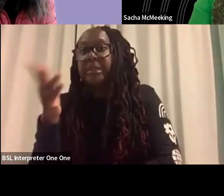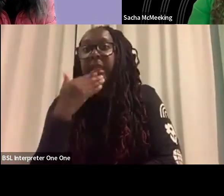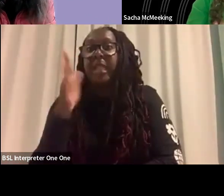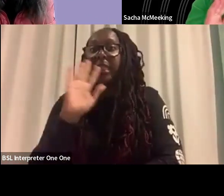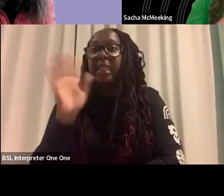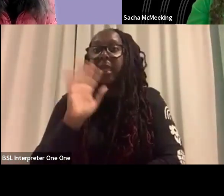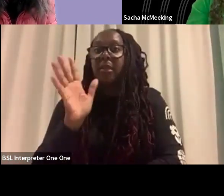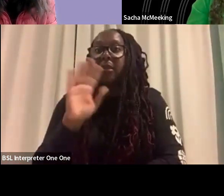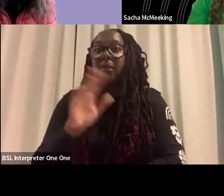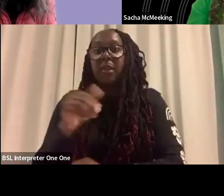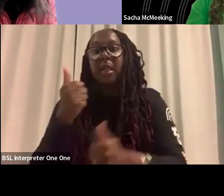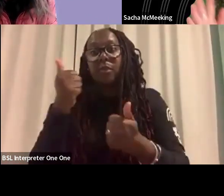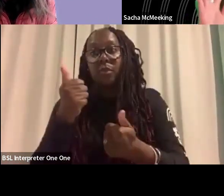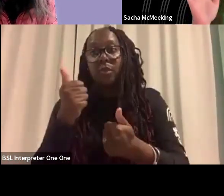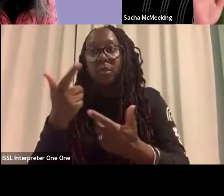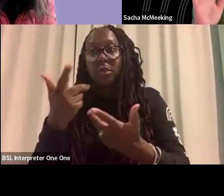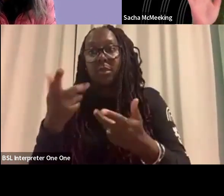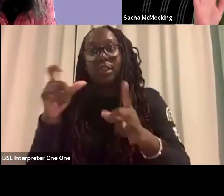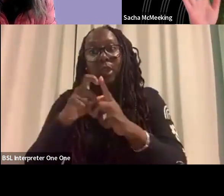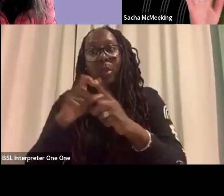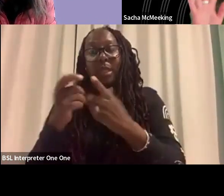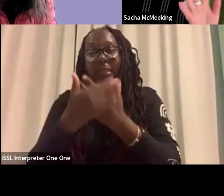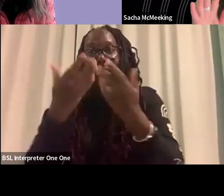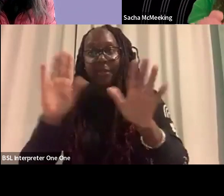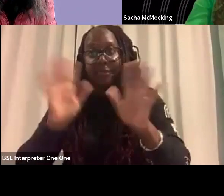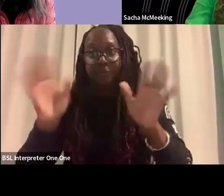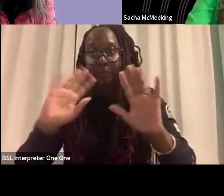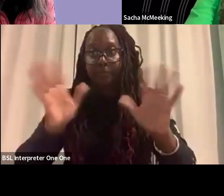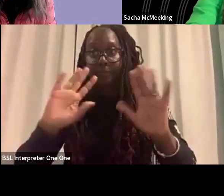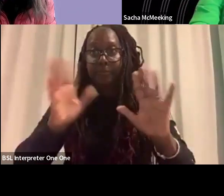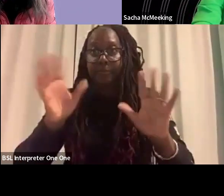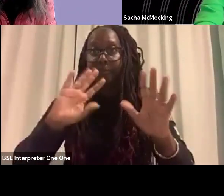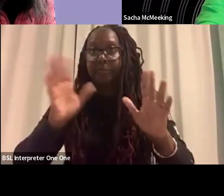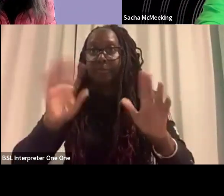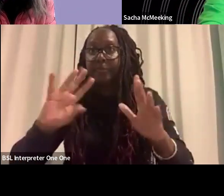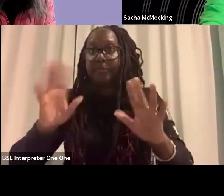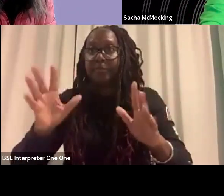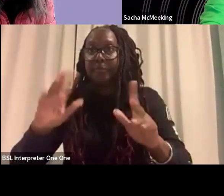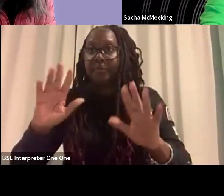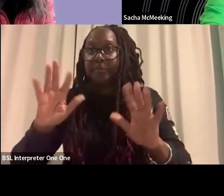Have a great Global Donor Day. Bye. Thank you so much.